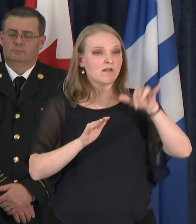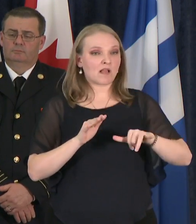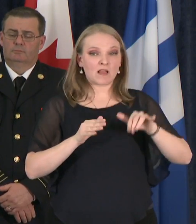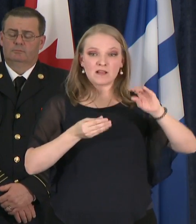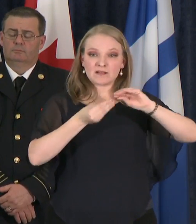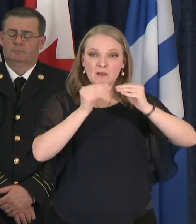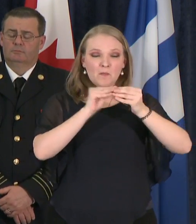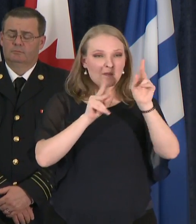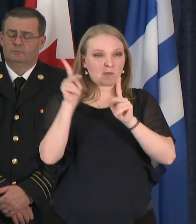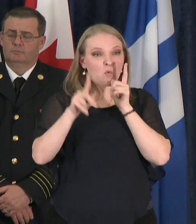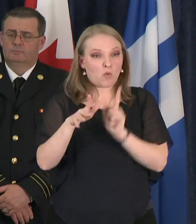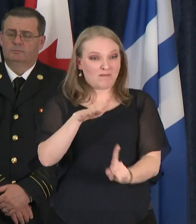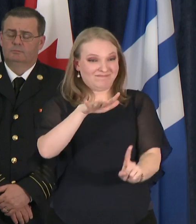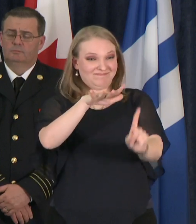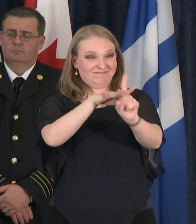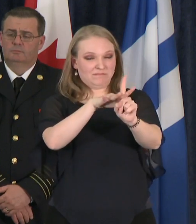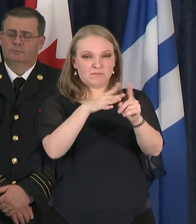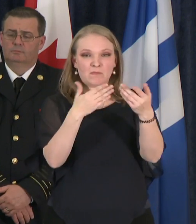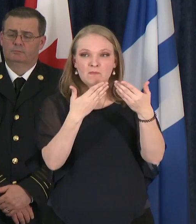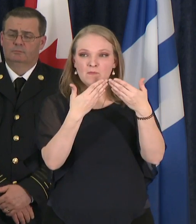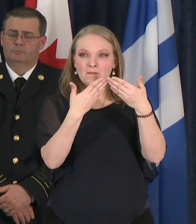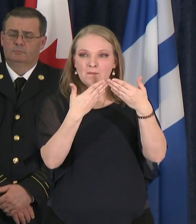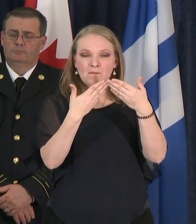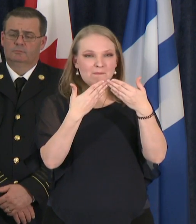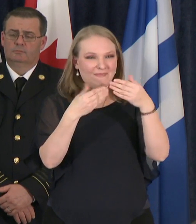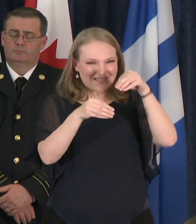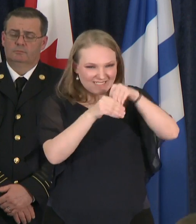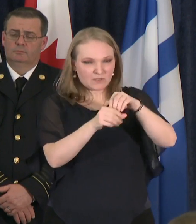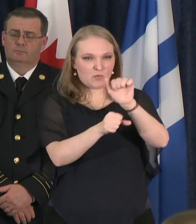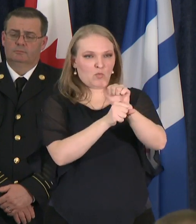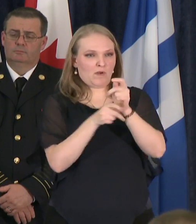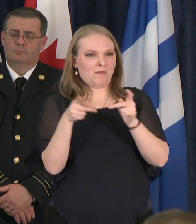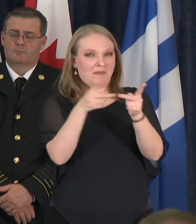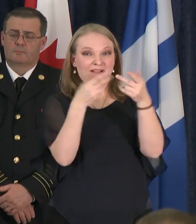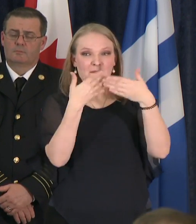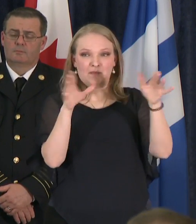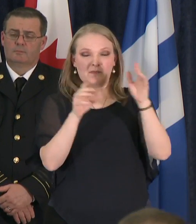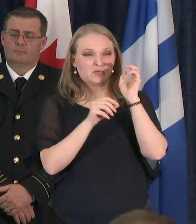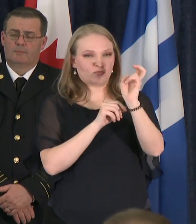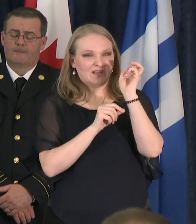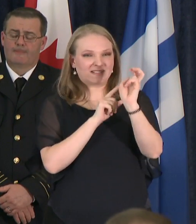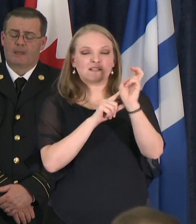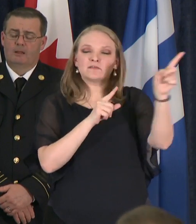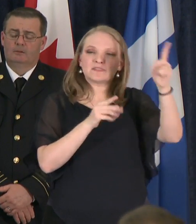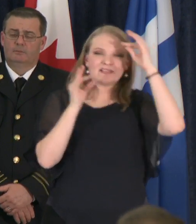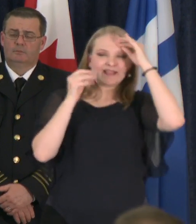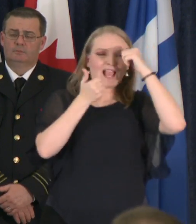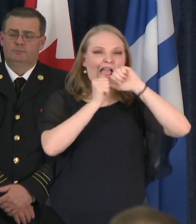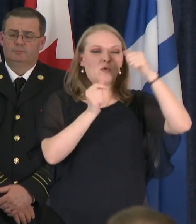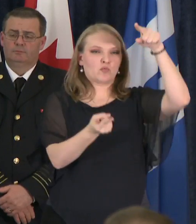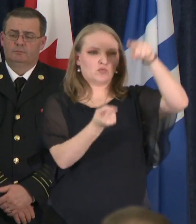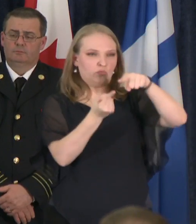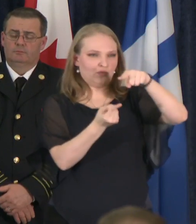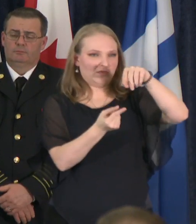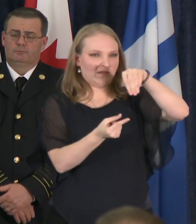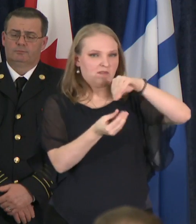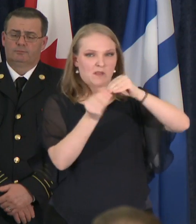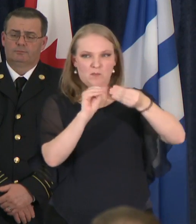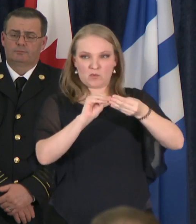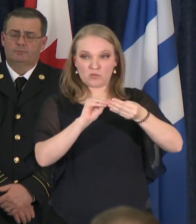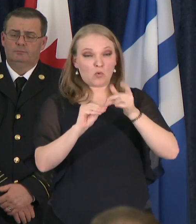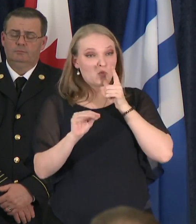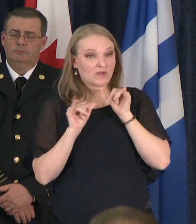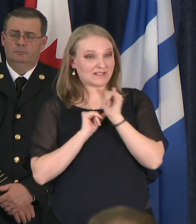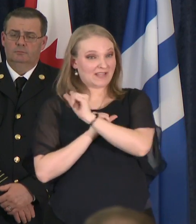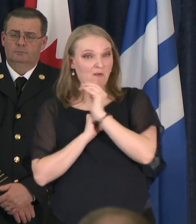people who might need to use public transit at particular times of day. So as I mentioned earlier, if people who can stay